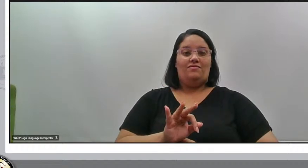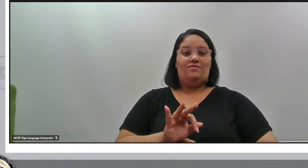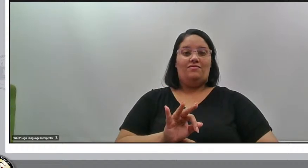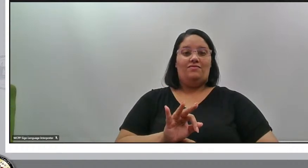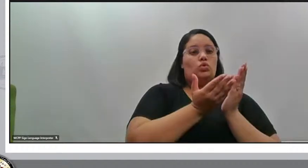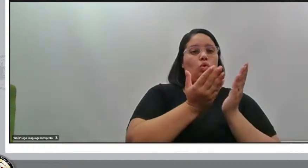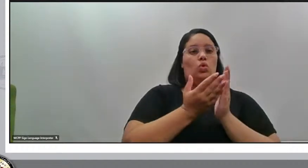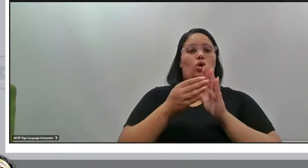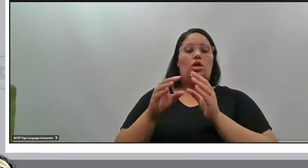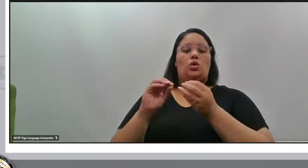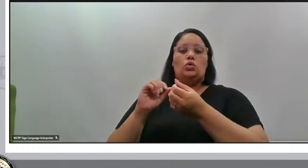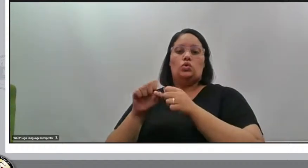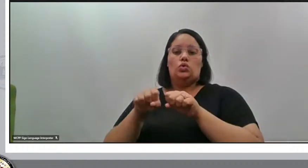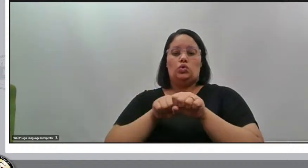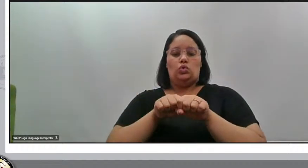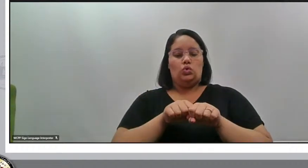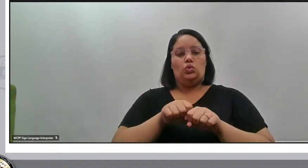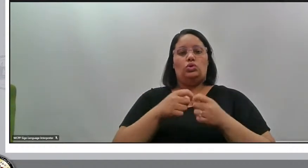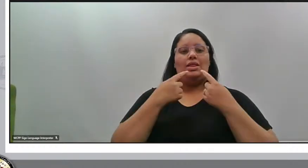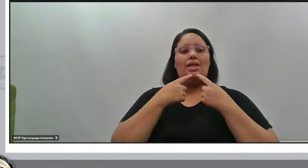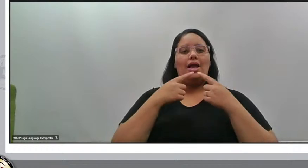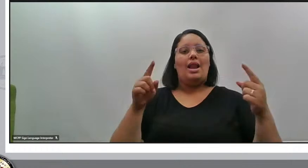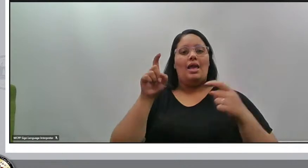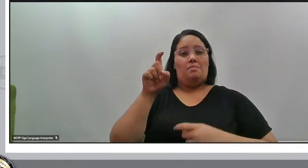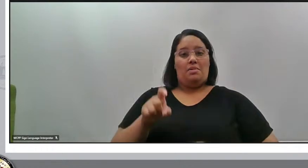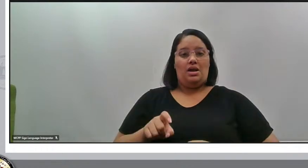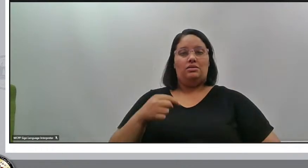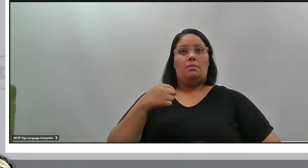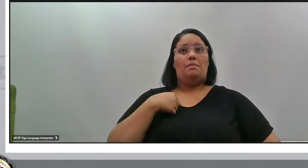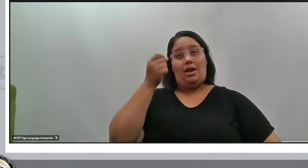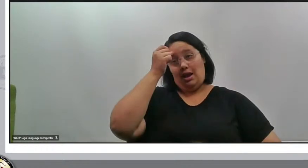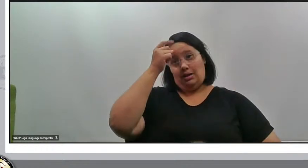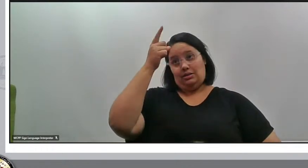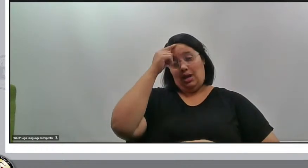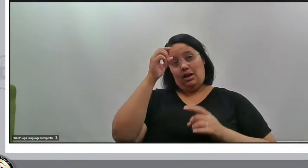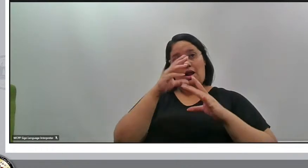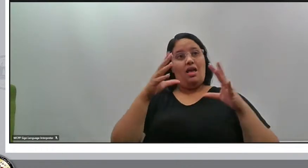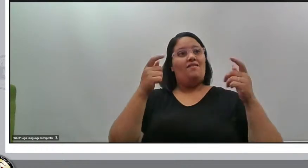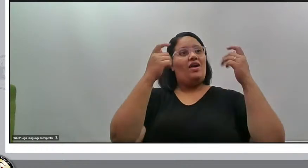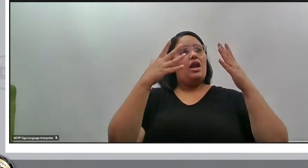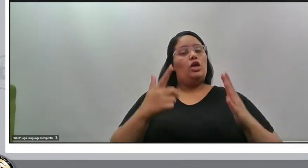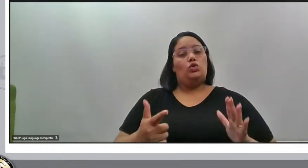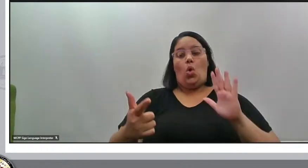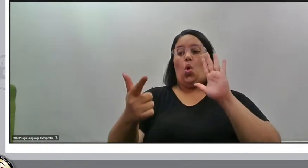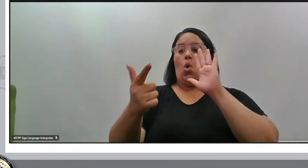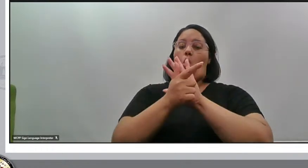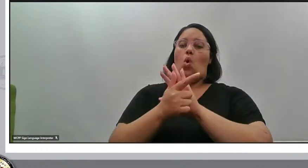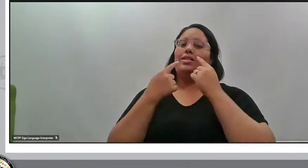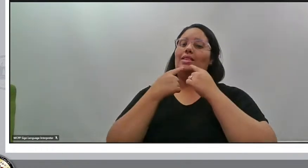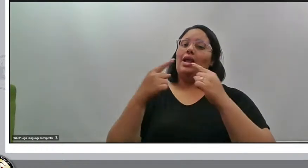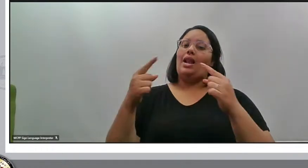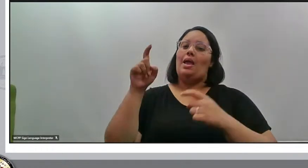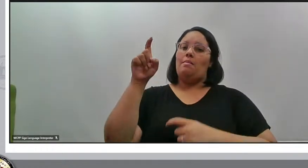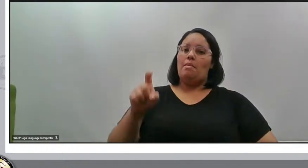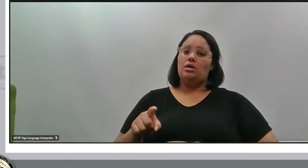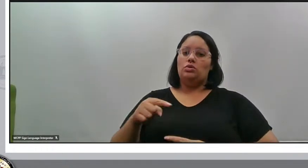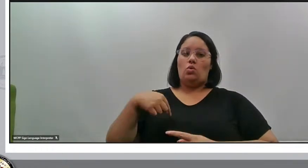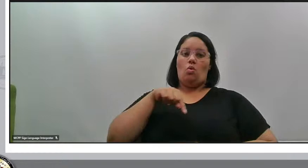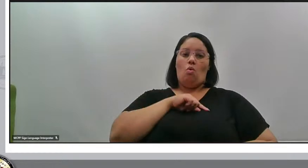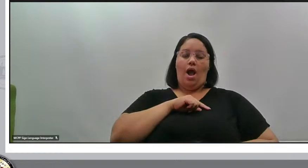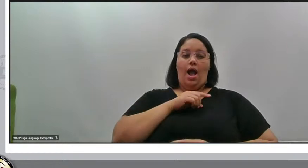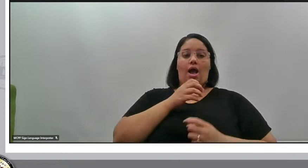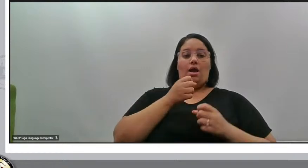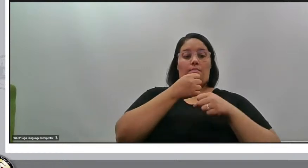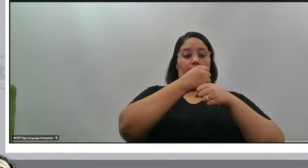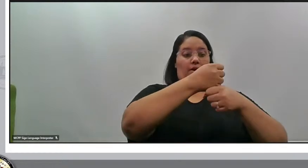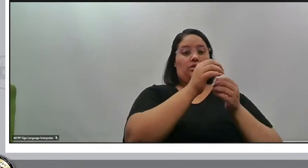be declared. And my understanding of financial law is that it must be declared because the patron is the executive of